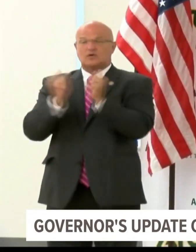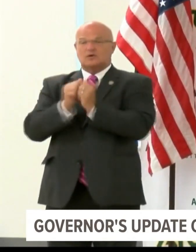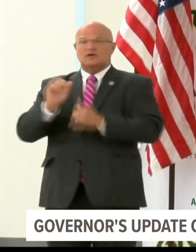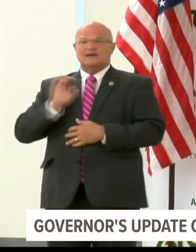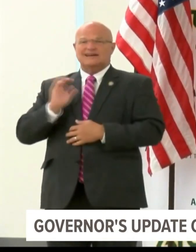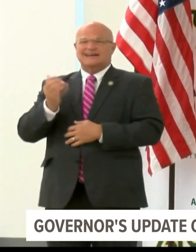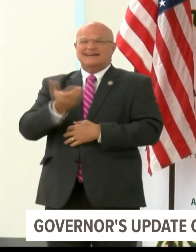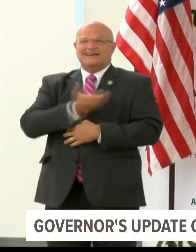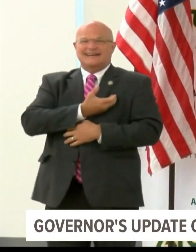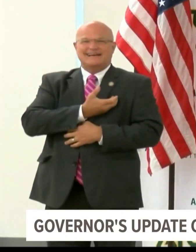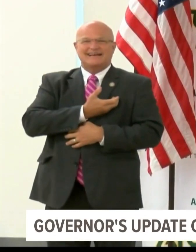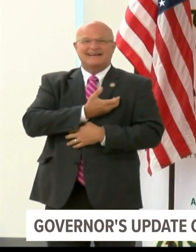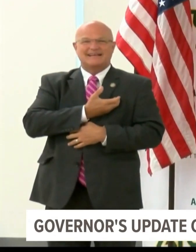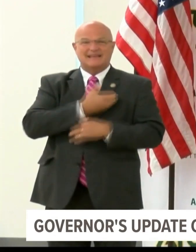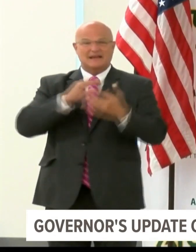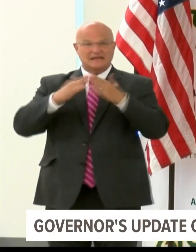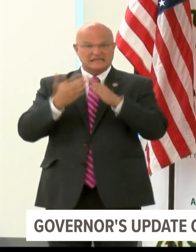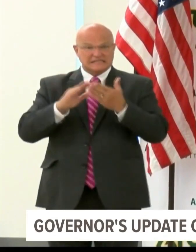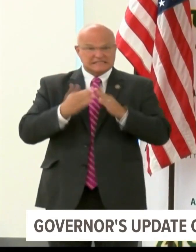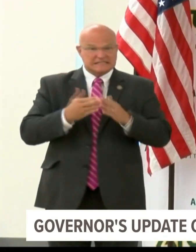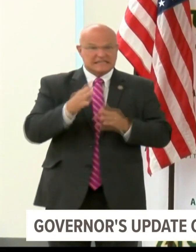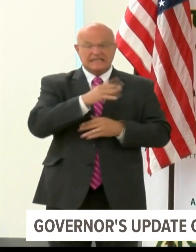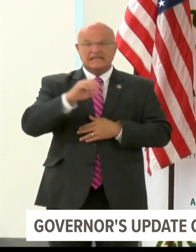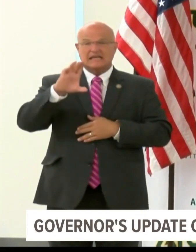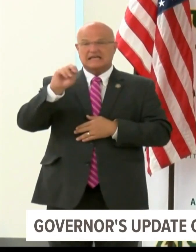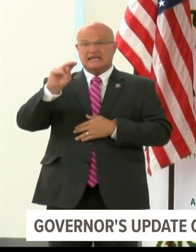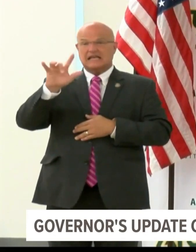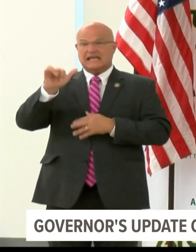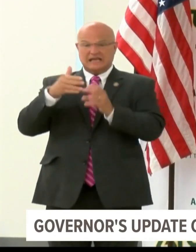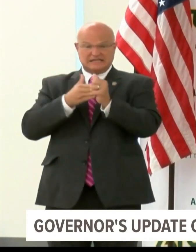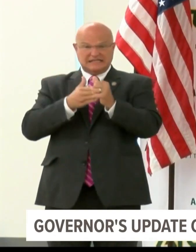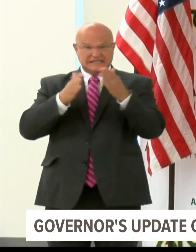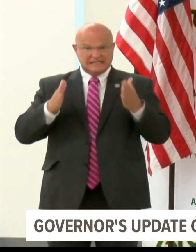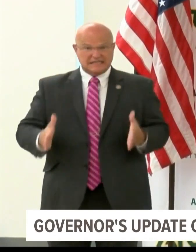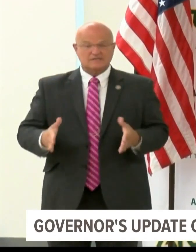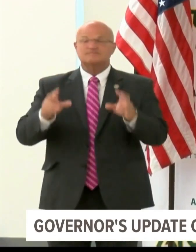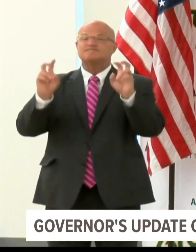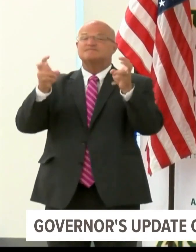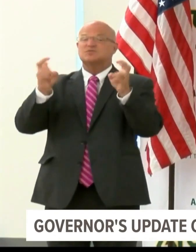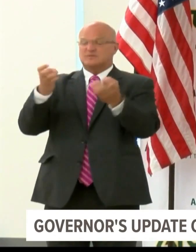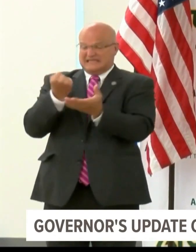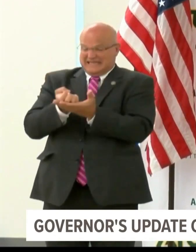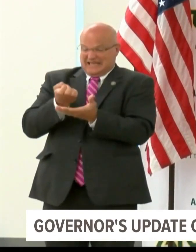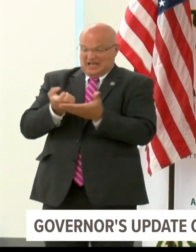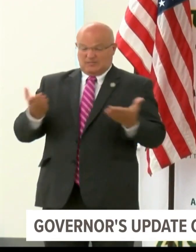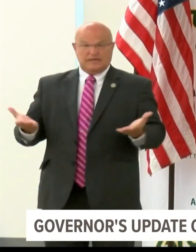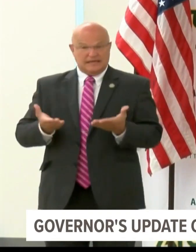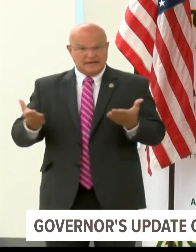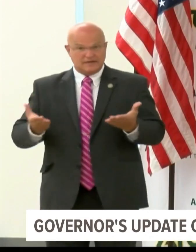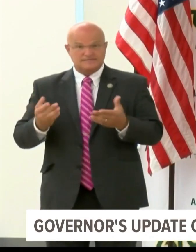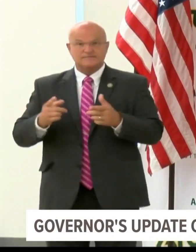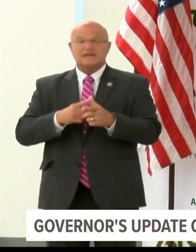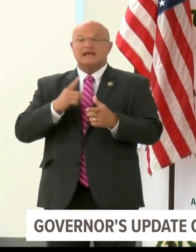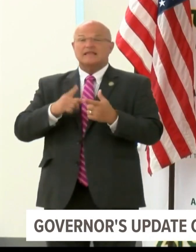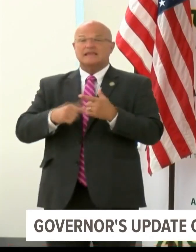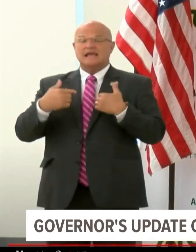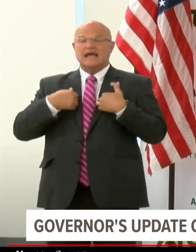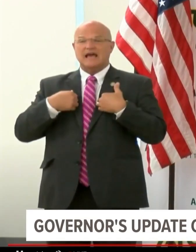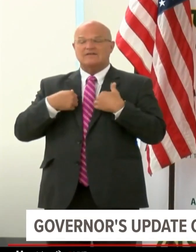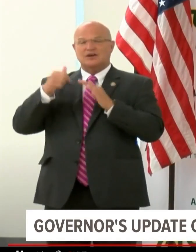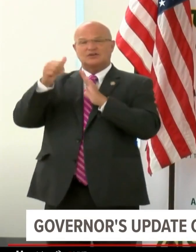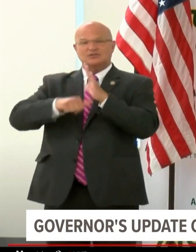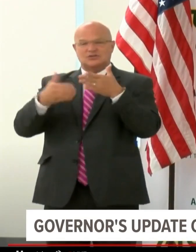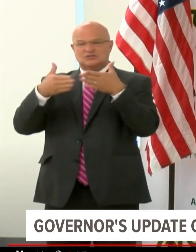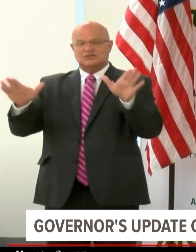our city and county leaders in terms of the economy here. And then I got our Surgeon